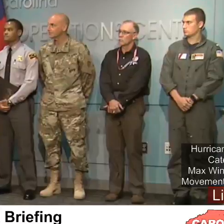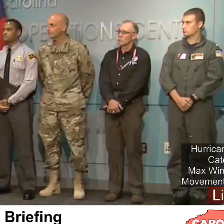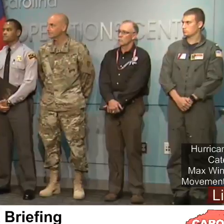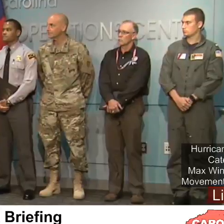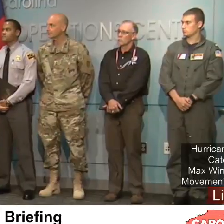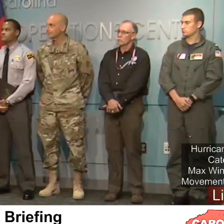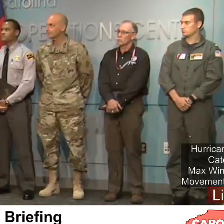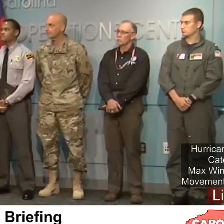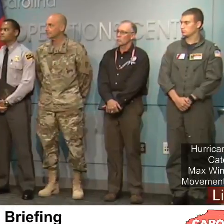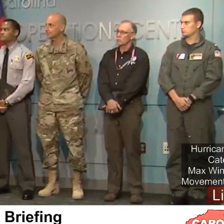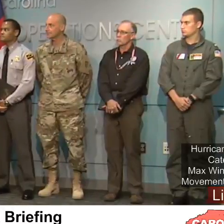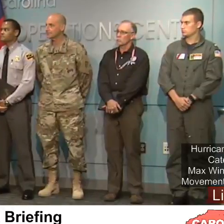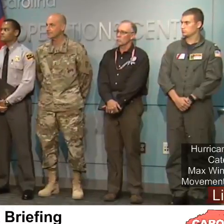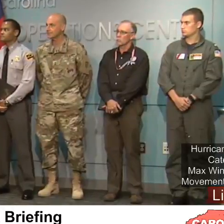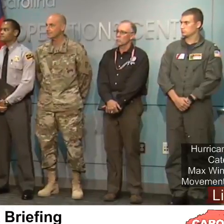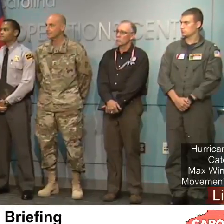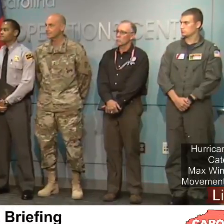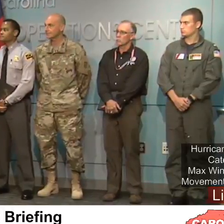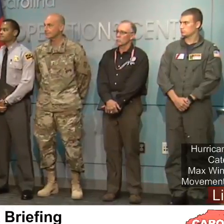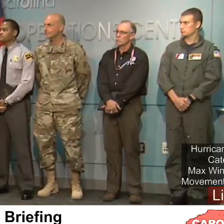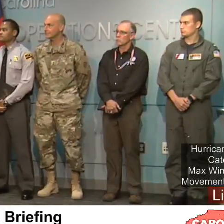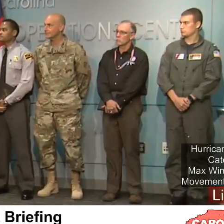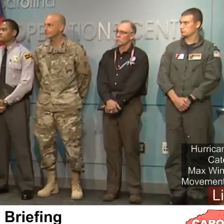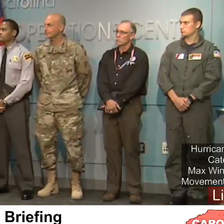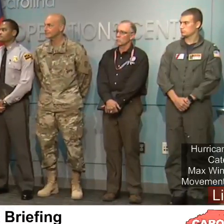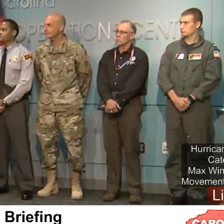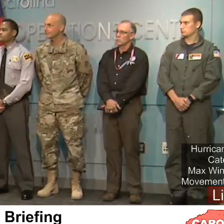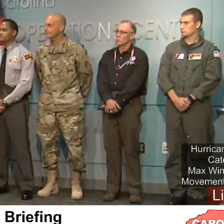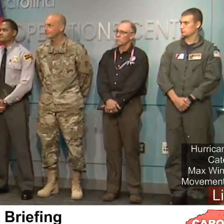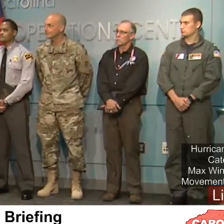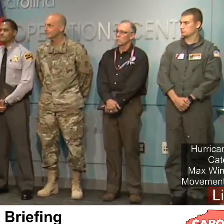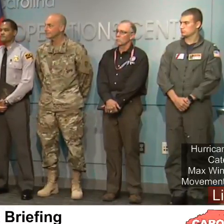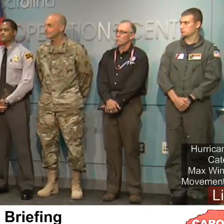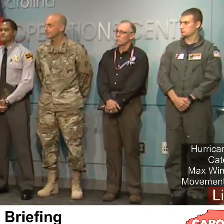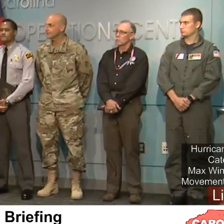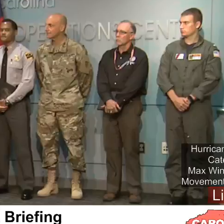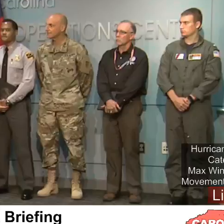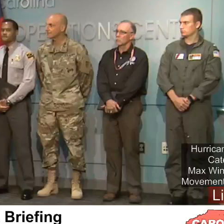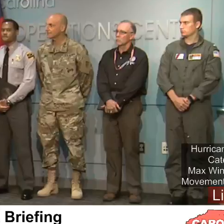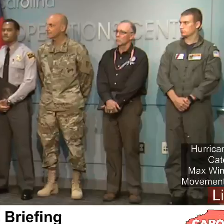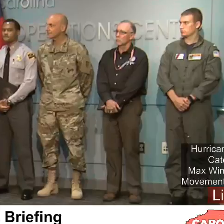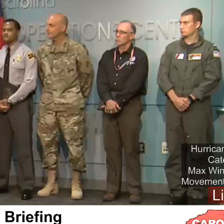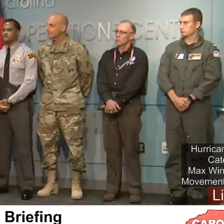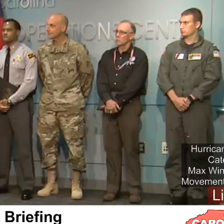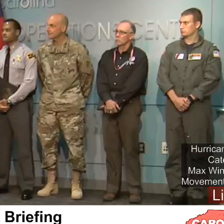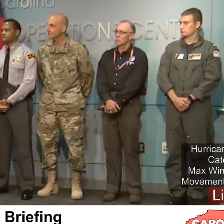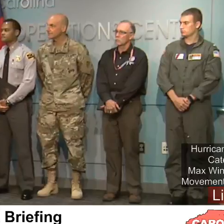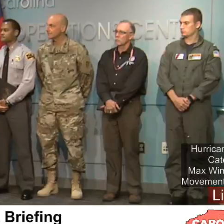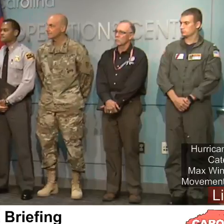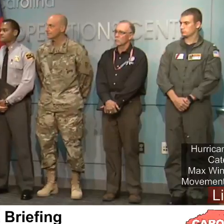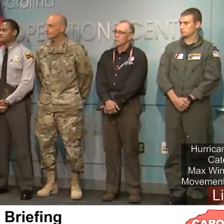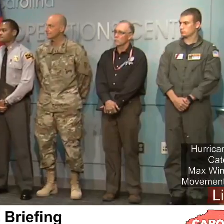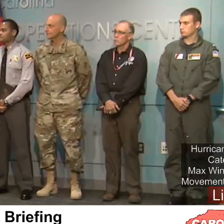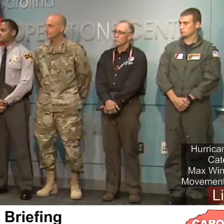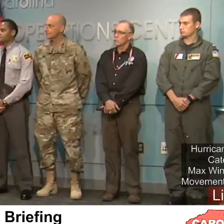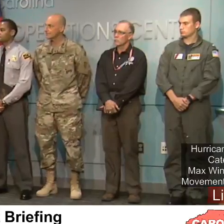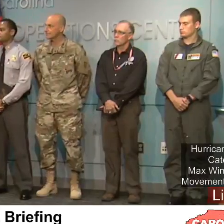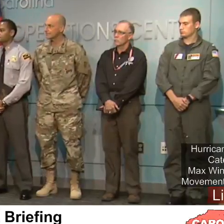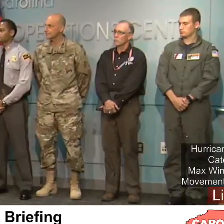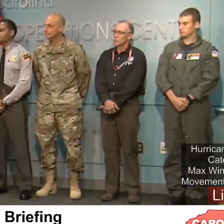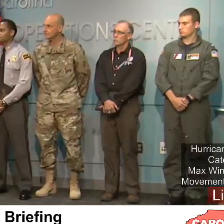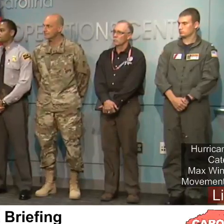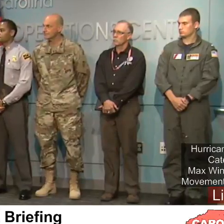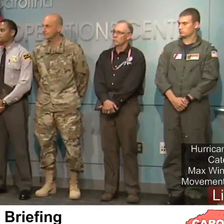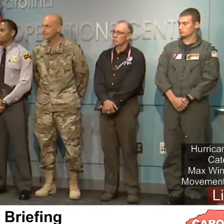us Major General Jim Ernst of the North Carolina National Guard. We have our Federal Coordinating